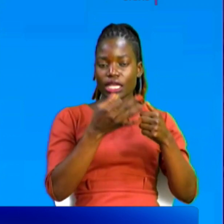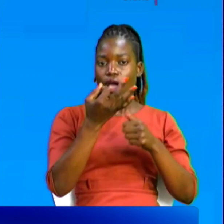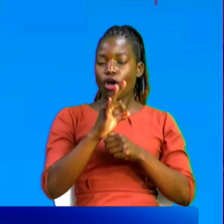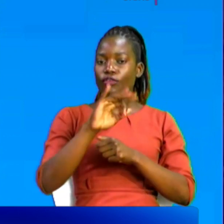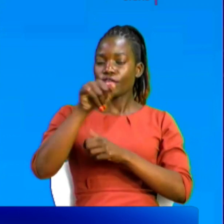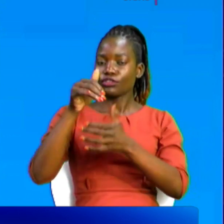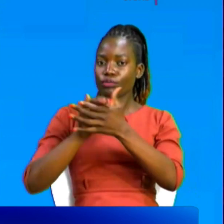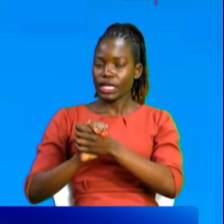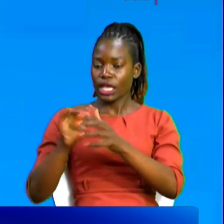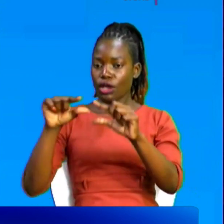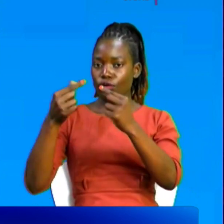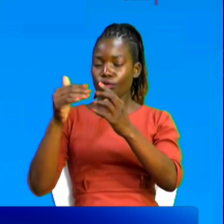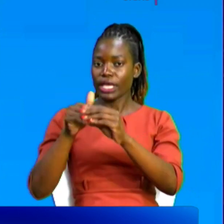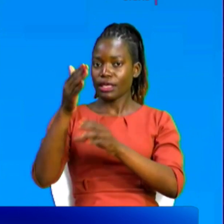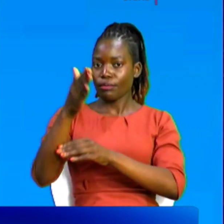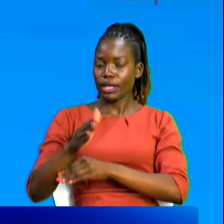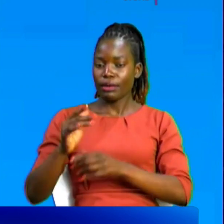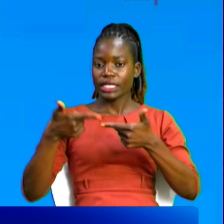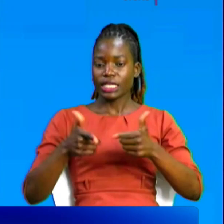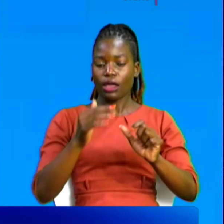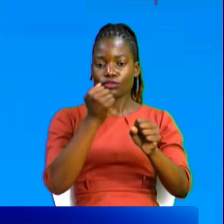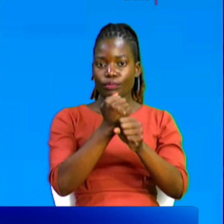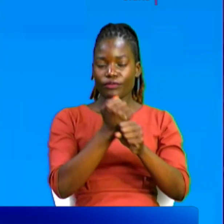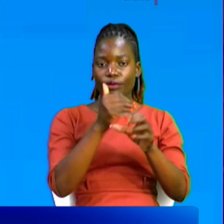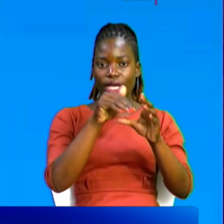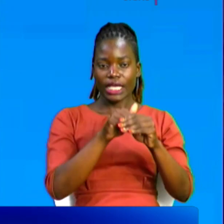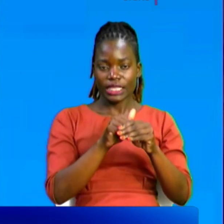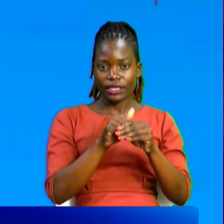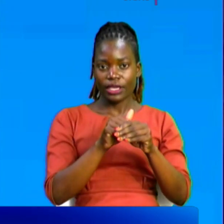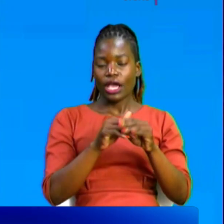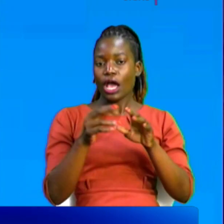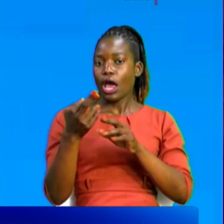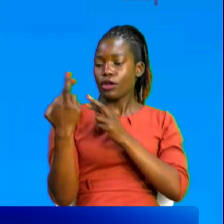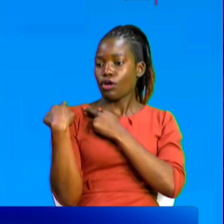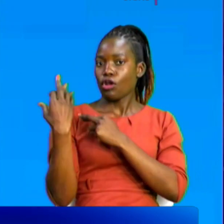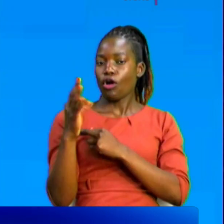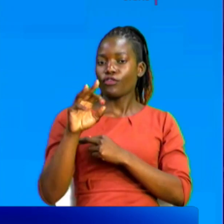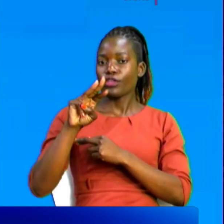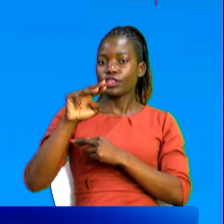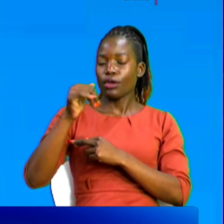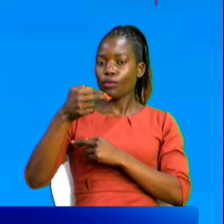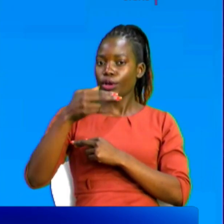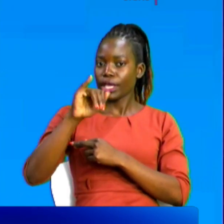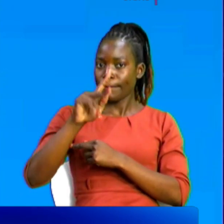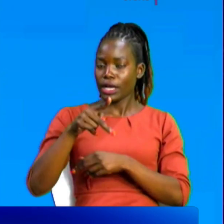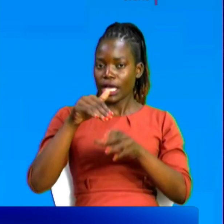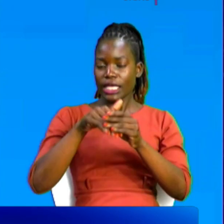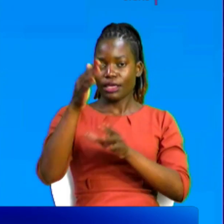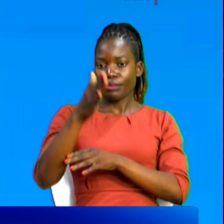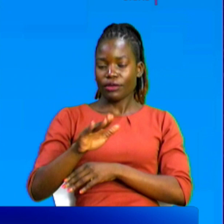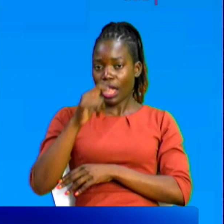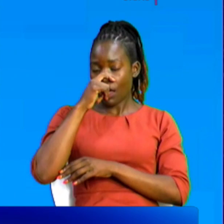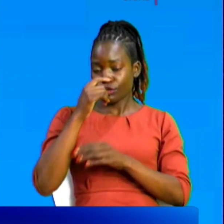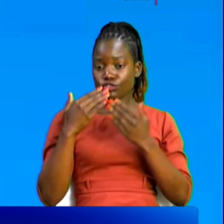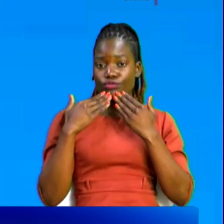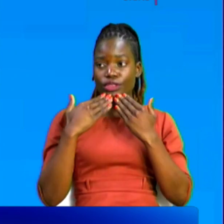Party in the House, is allowed to perform in the interim the role of the whip of that party in the House. I wish to thank